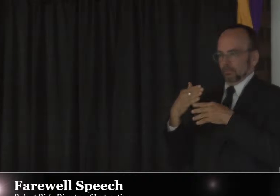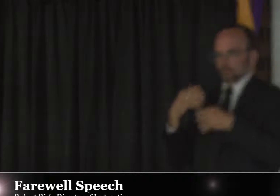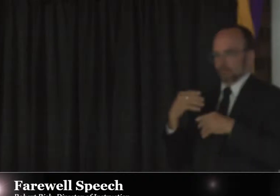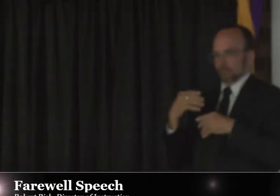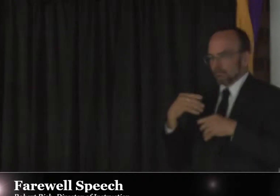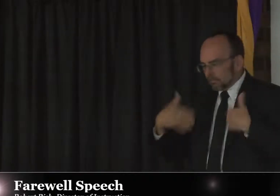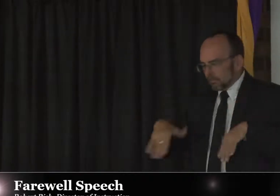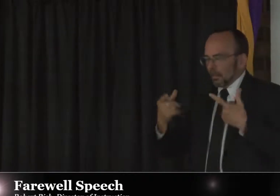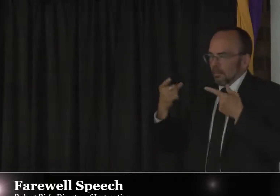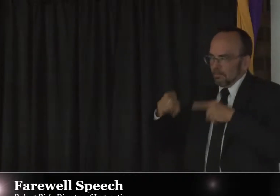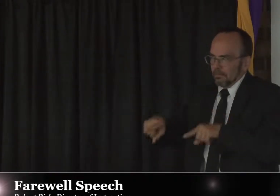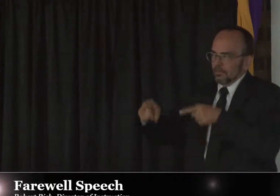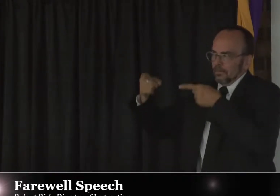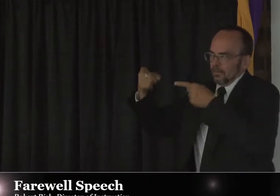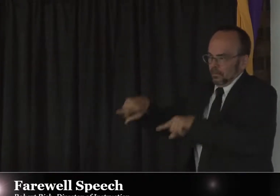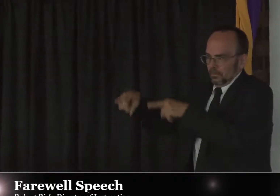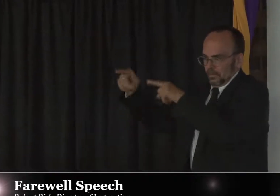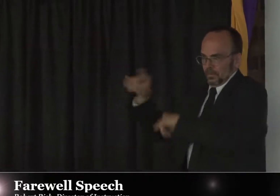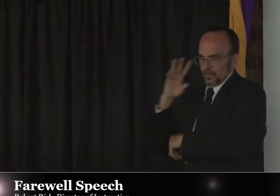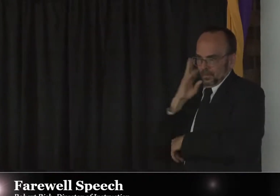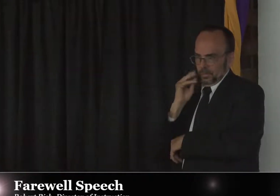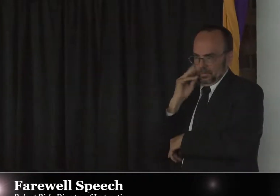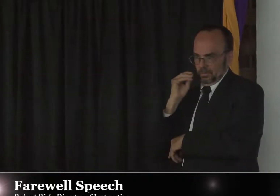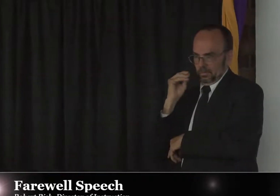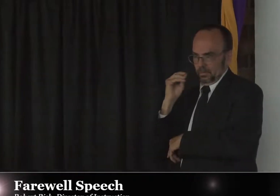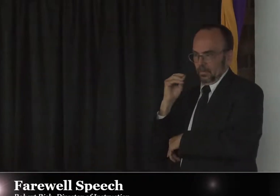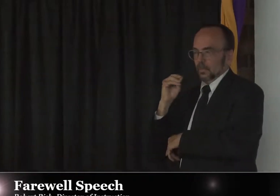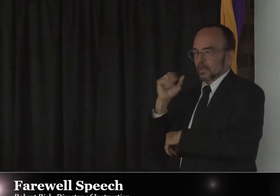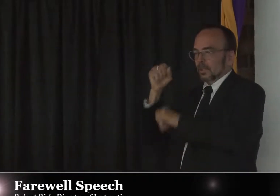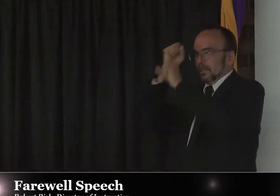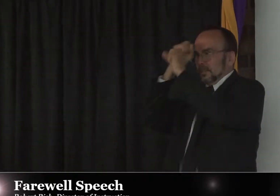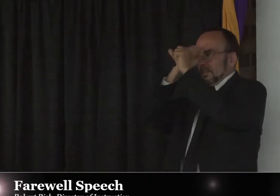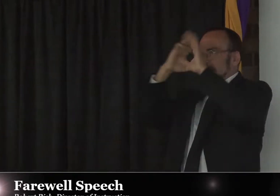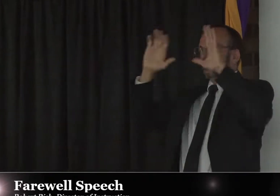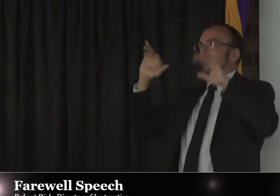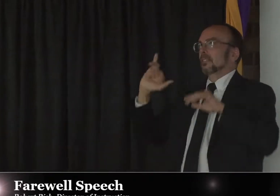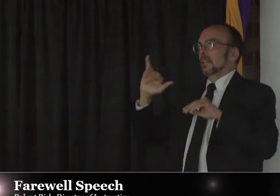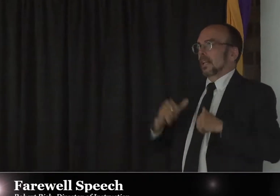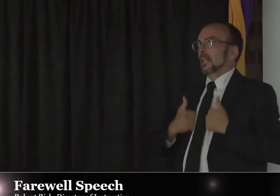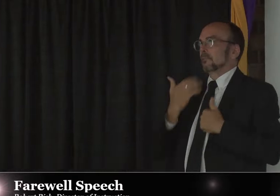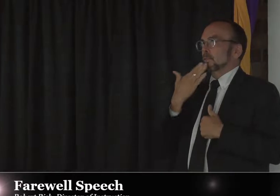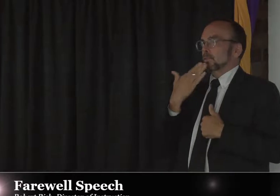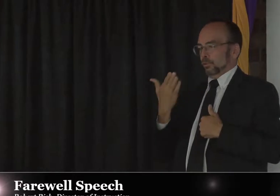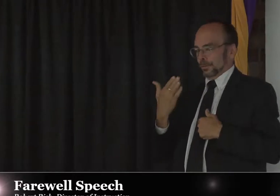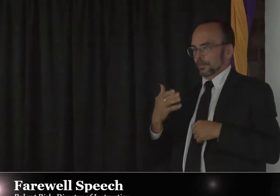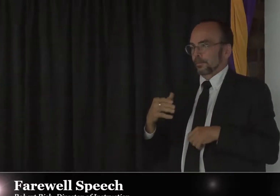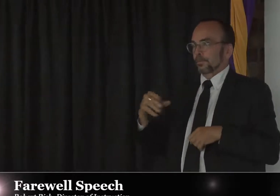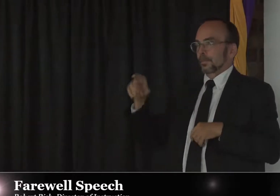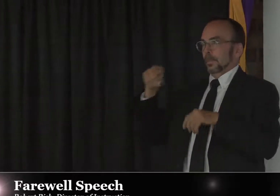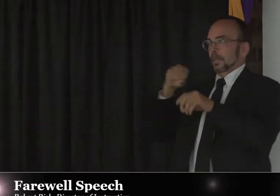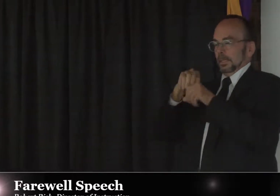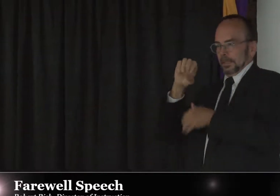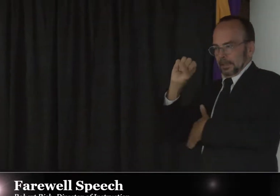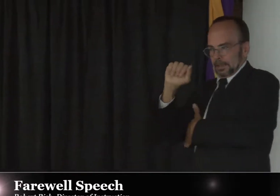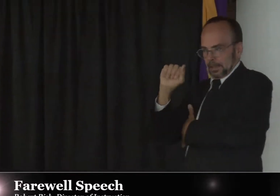I'd like to share a few things that happened in my life, experiences, so you can see the